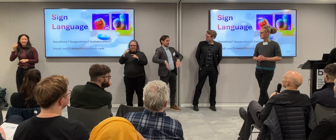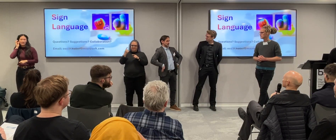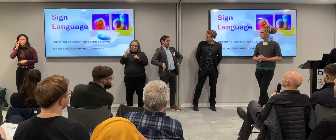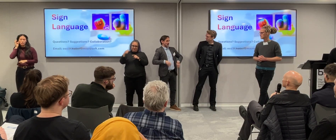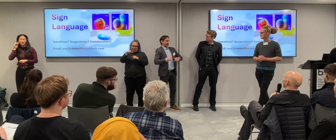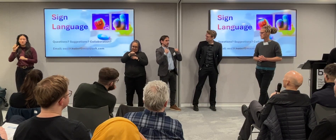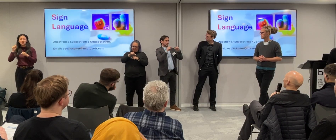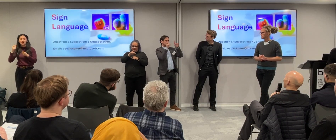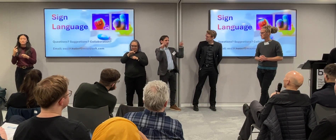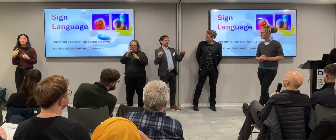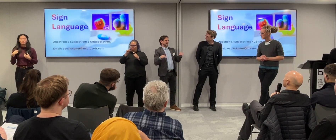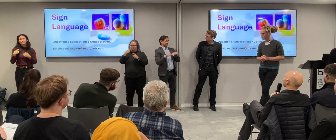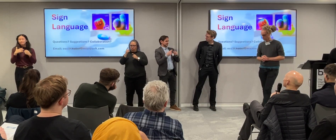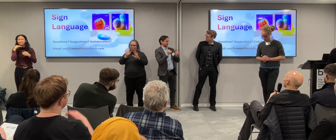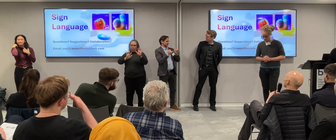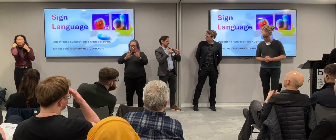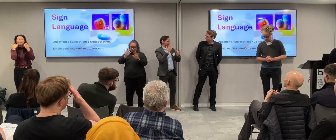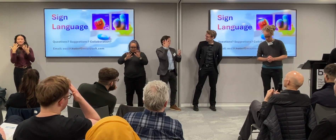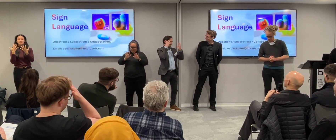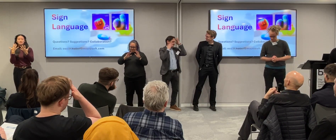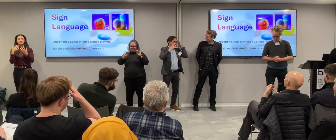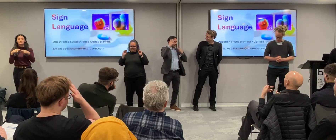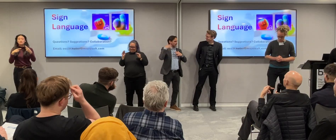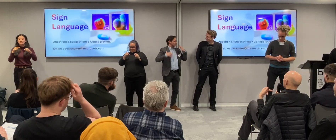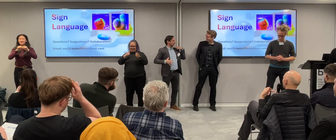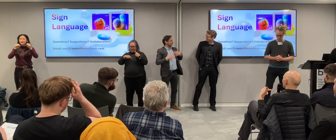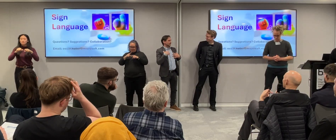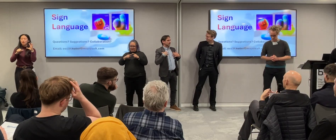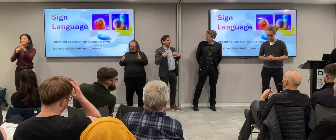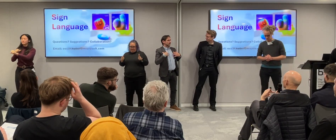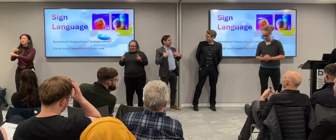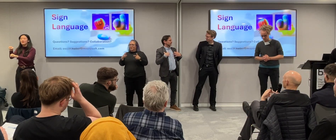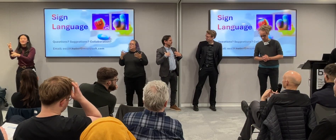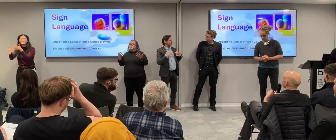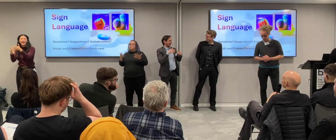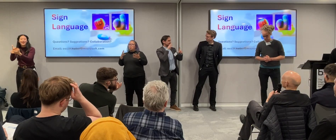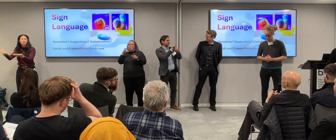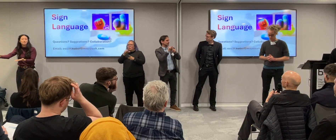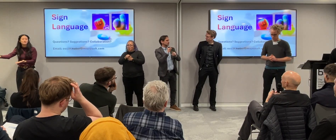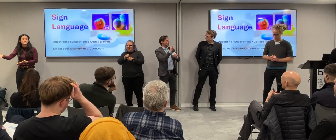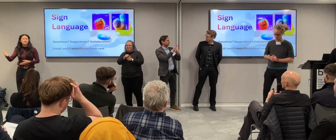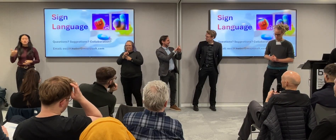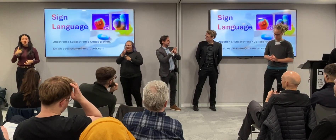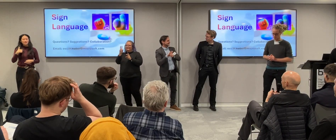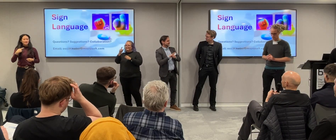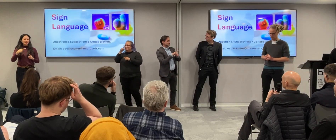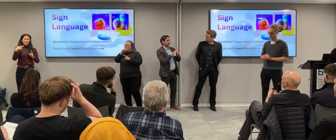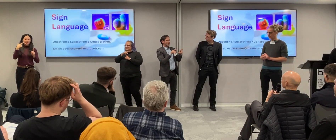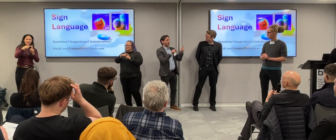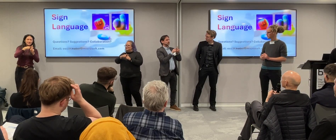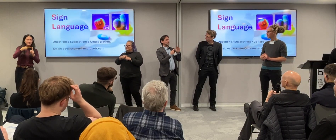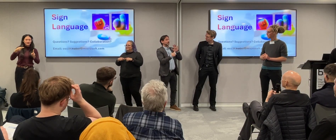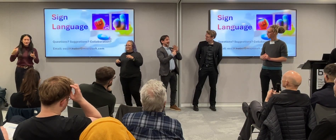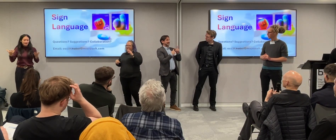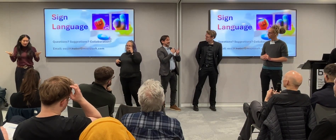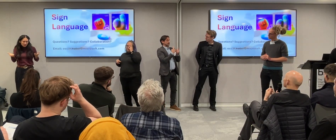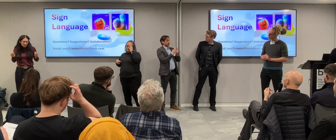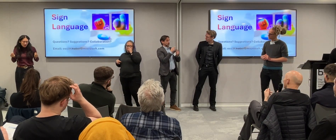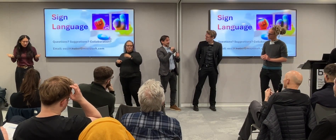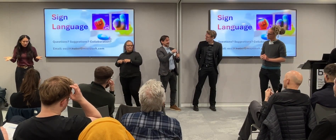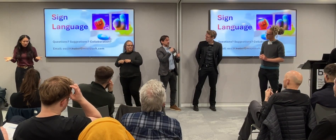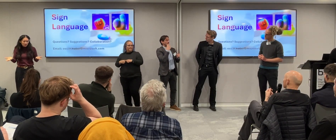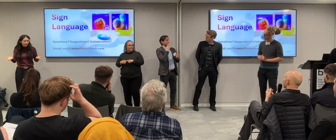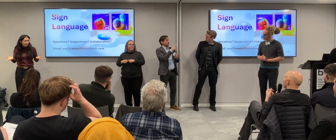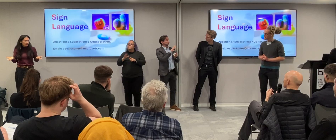aren't sign language, and I wonder if it will kind of trigger a false positive. Yeah. And